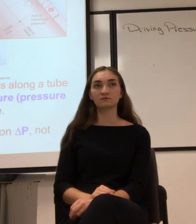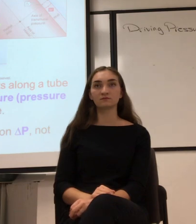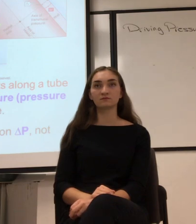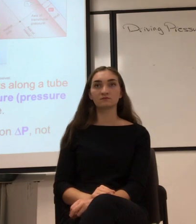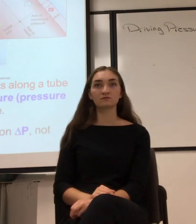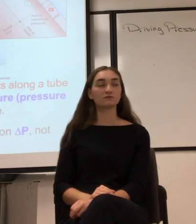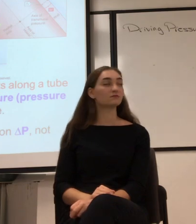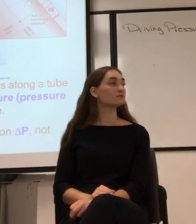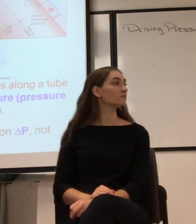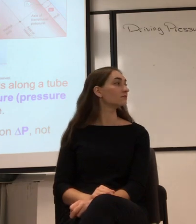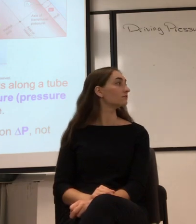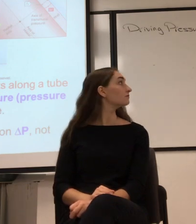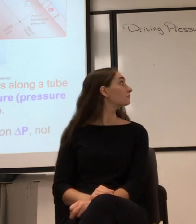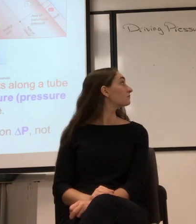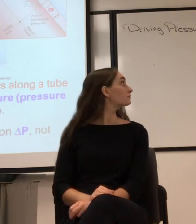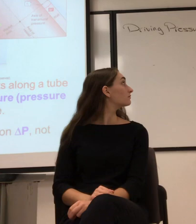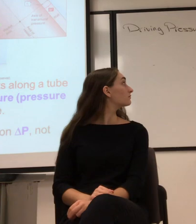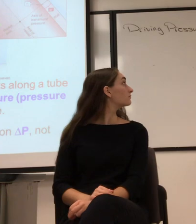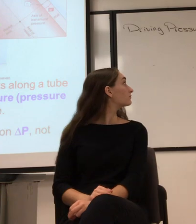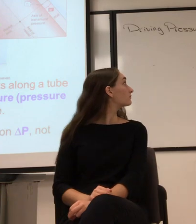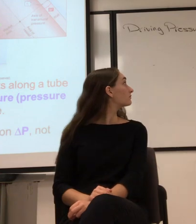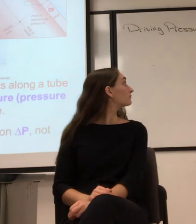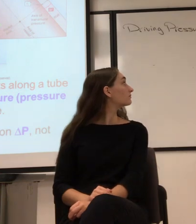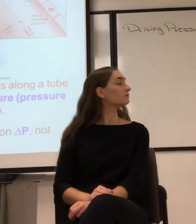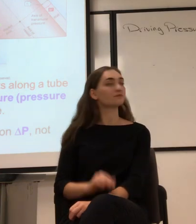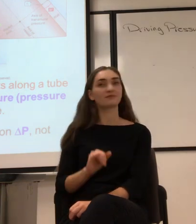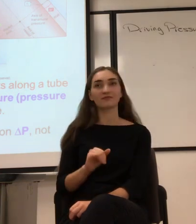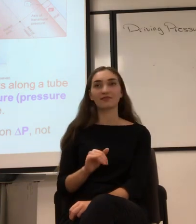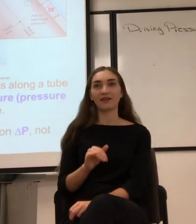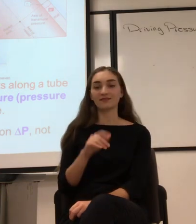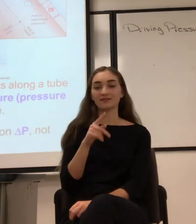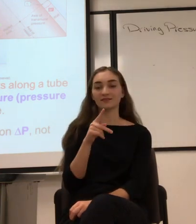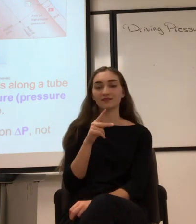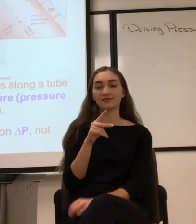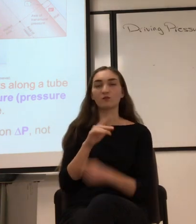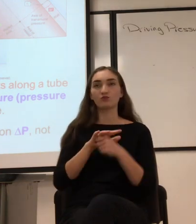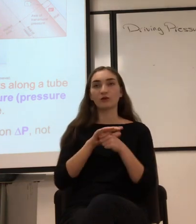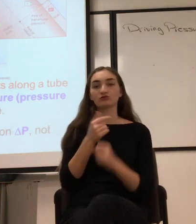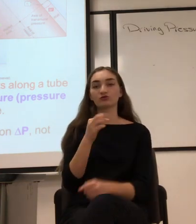the axis of a blood vessel.